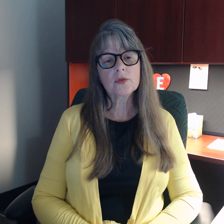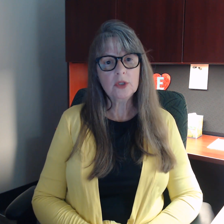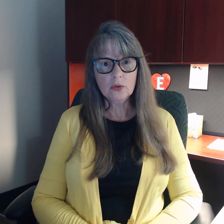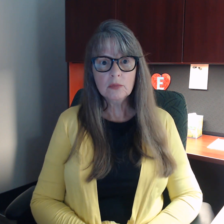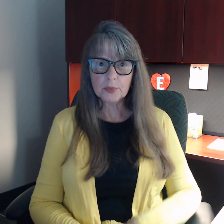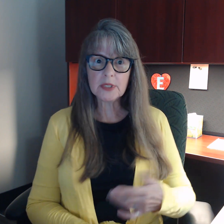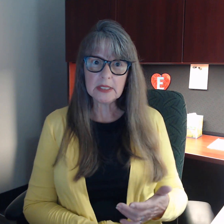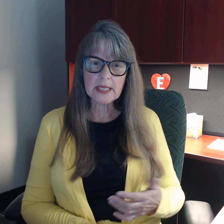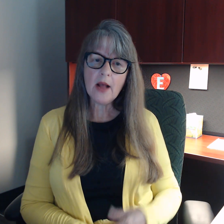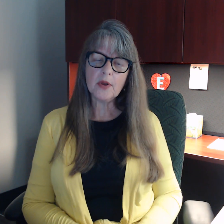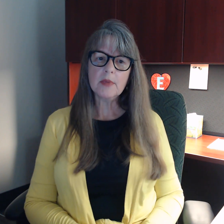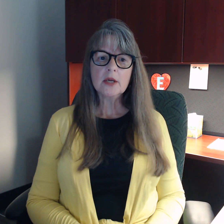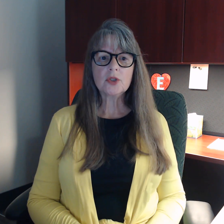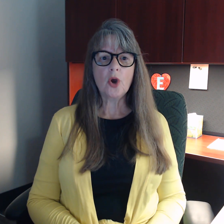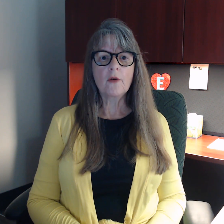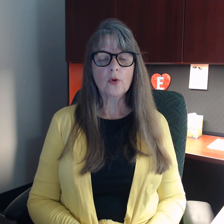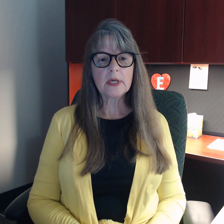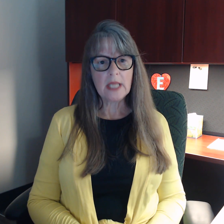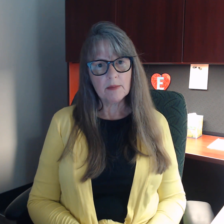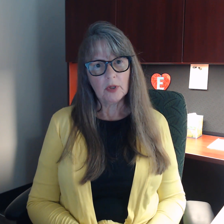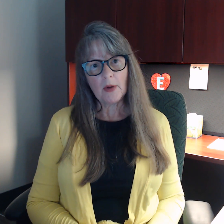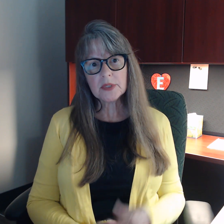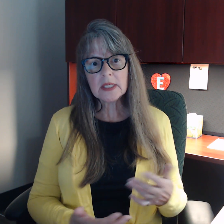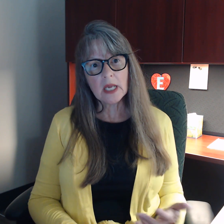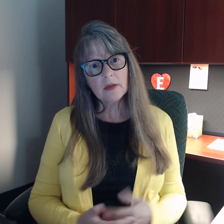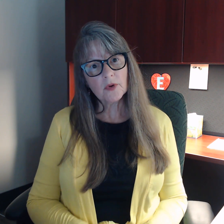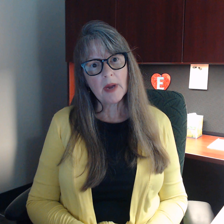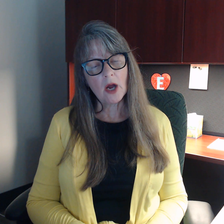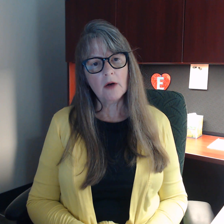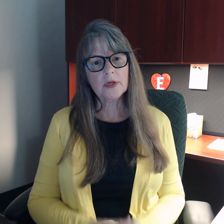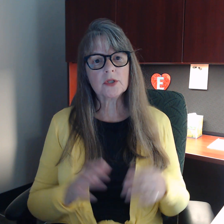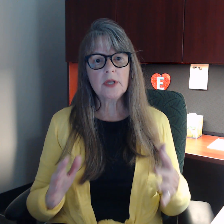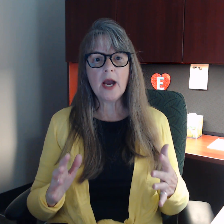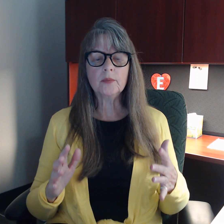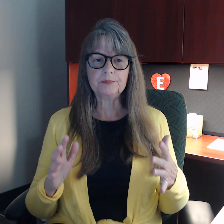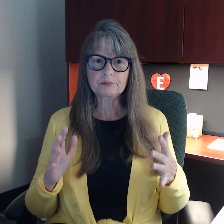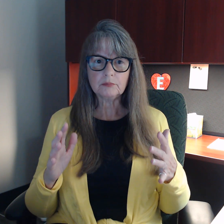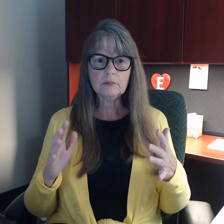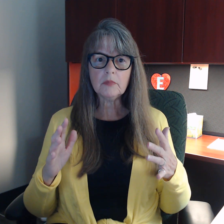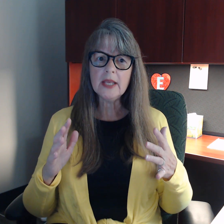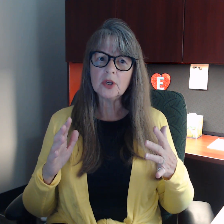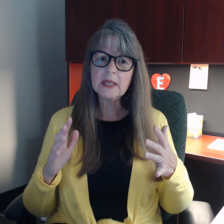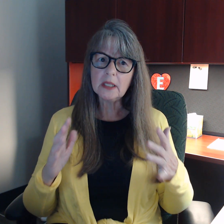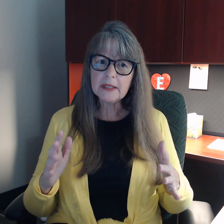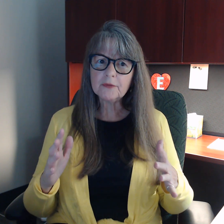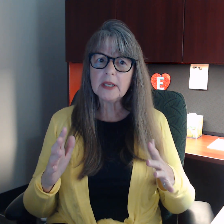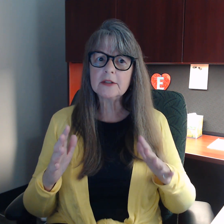you proceed to tell them. So for example, if I was going to tell them from my office, now it's going to be a little bit different if